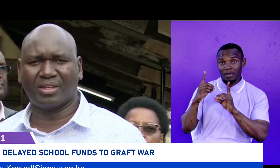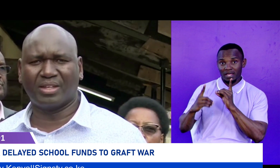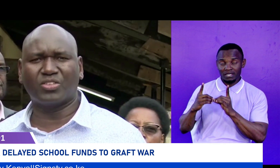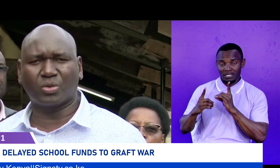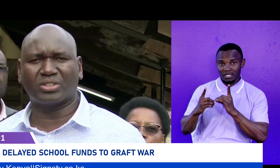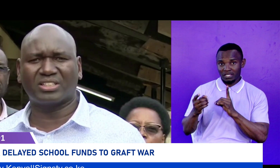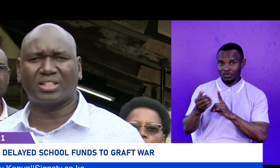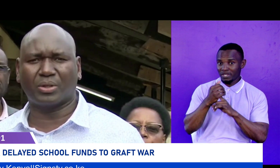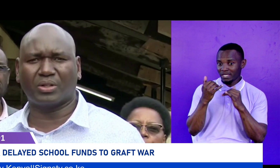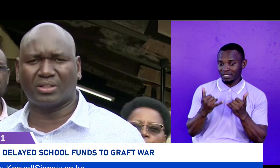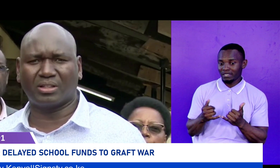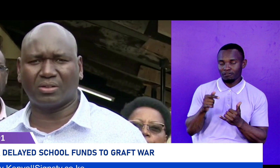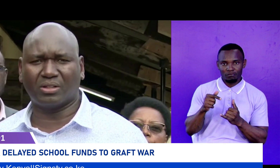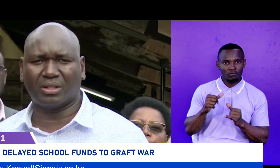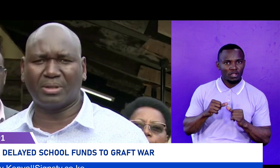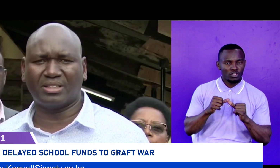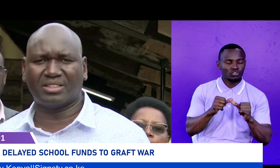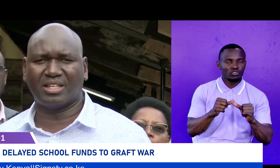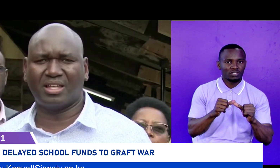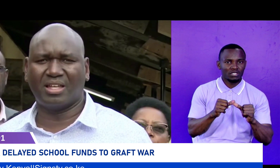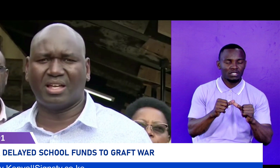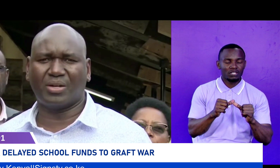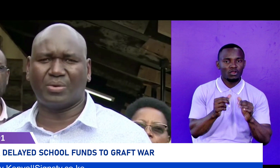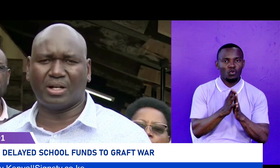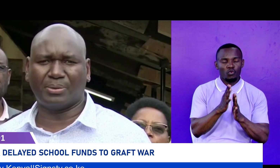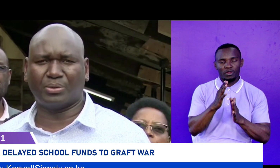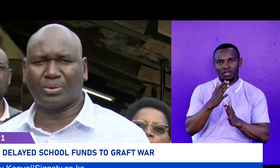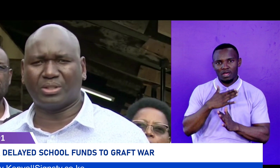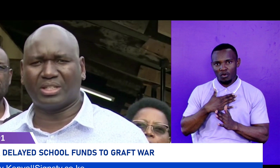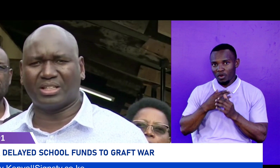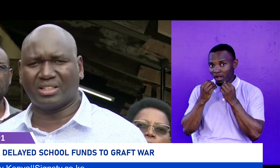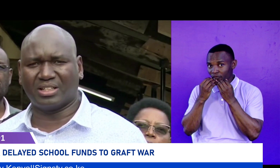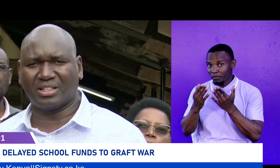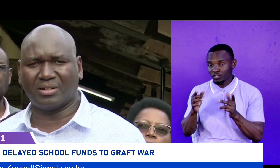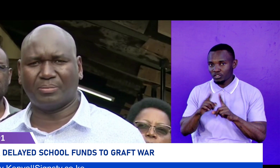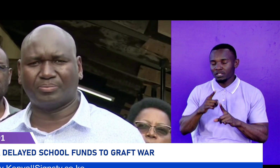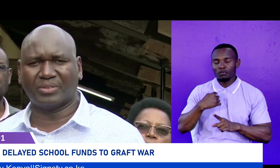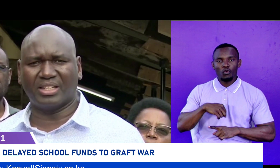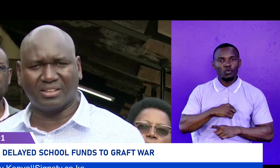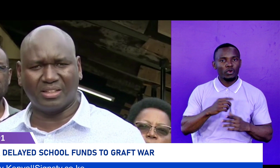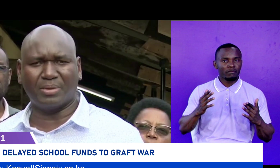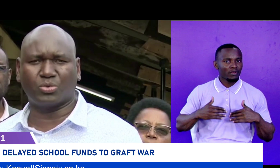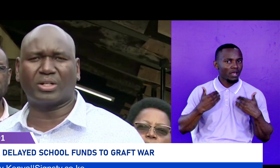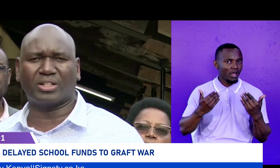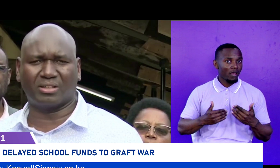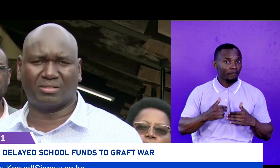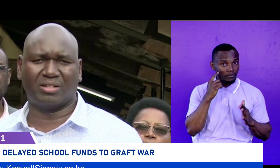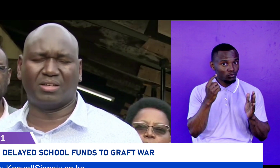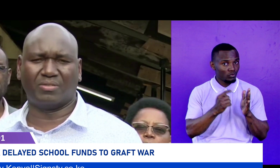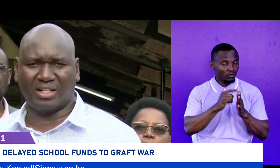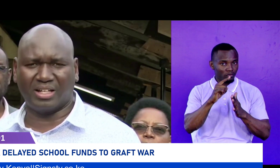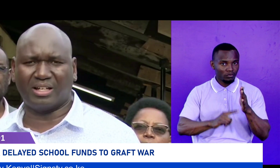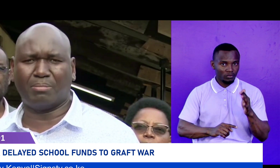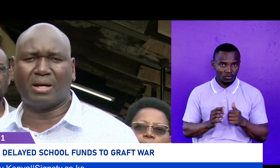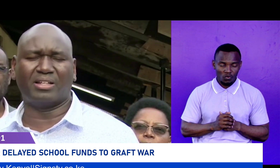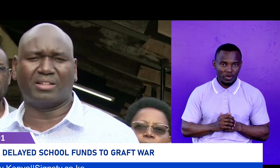is consistent with our templates, and we are happy to note that the team is working very hard, burning the